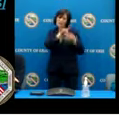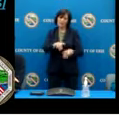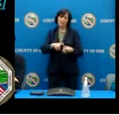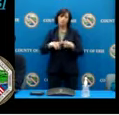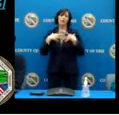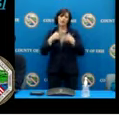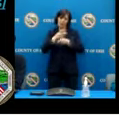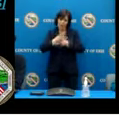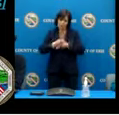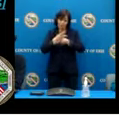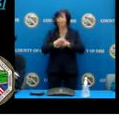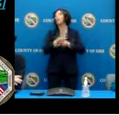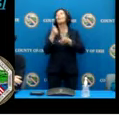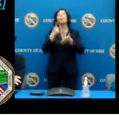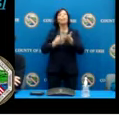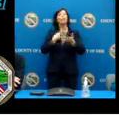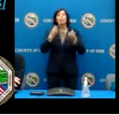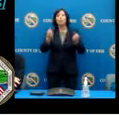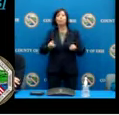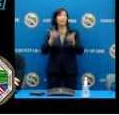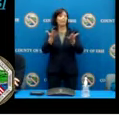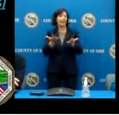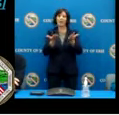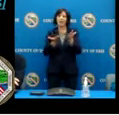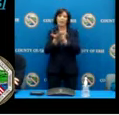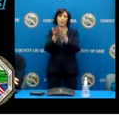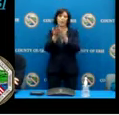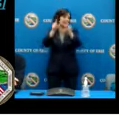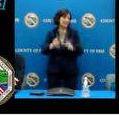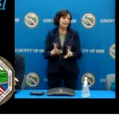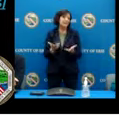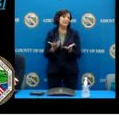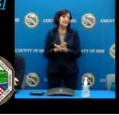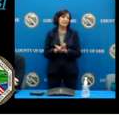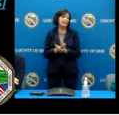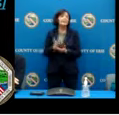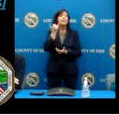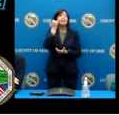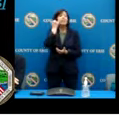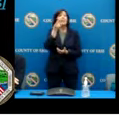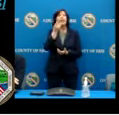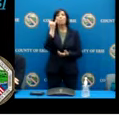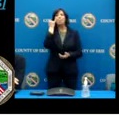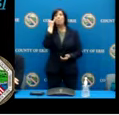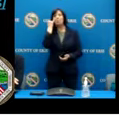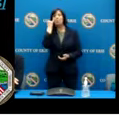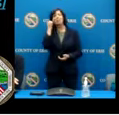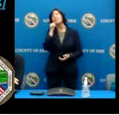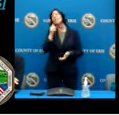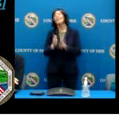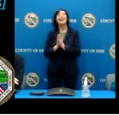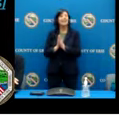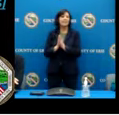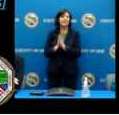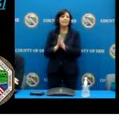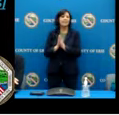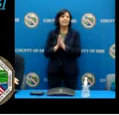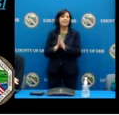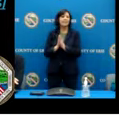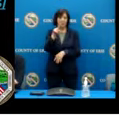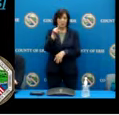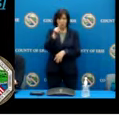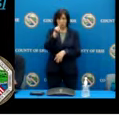as well as what we're providing through the testing in Erie County. If you have hypotheticals, please don't ask. If you're asking about questions